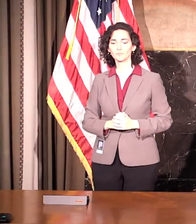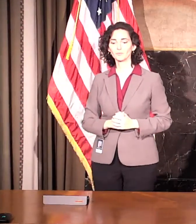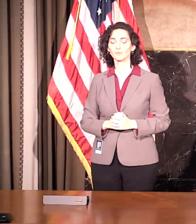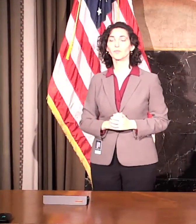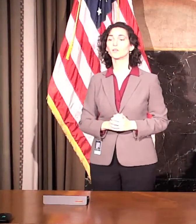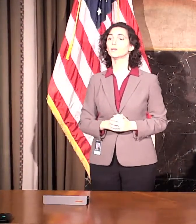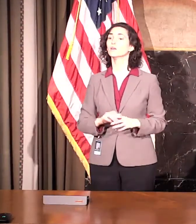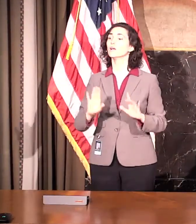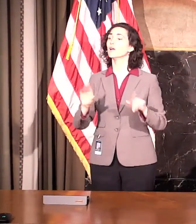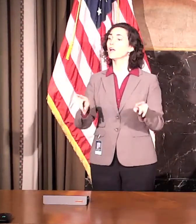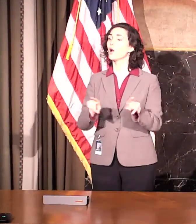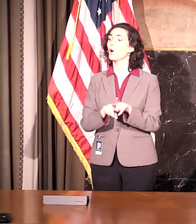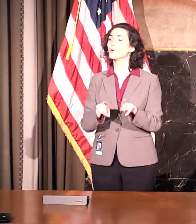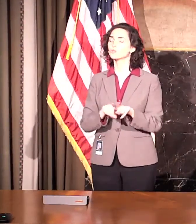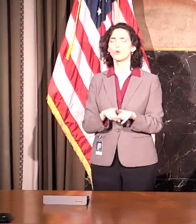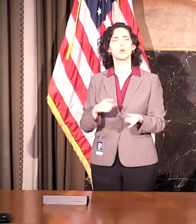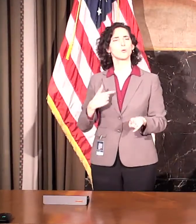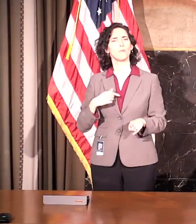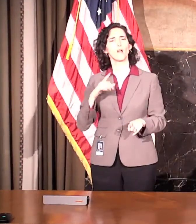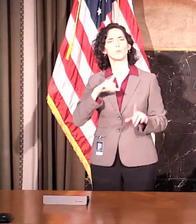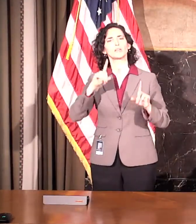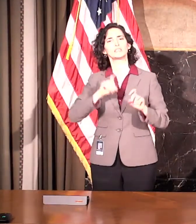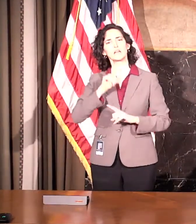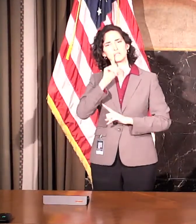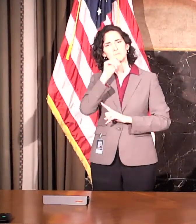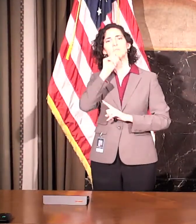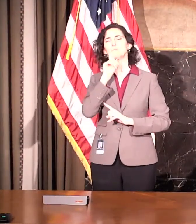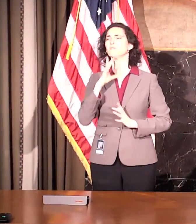holiday experience and think you're doing it safely.